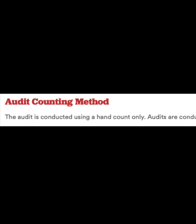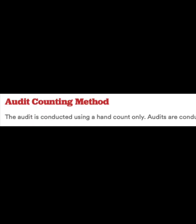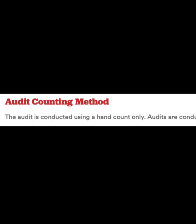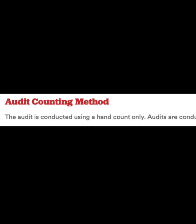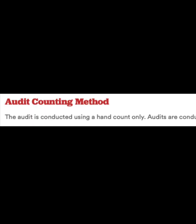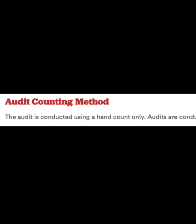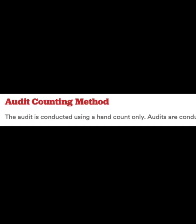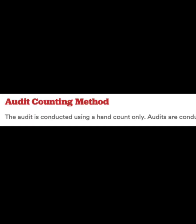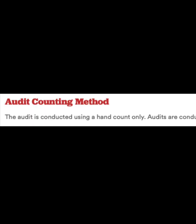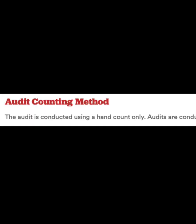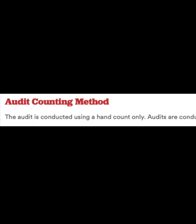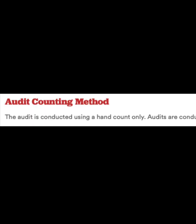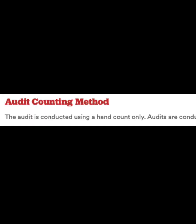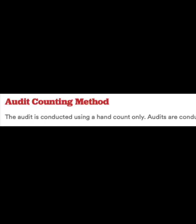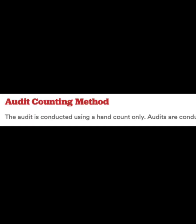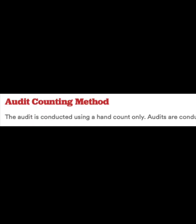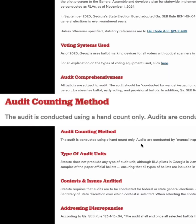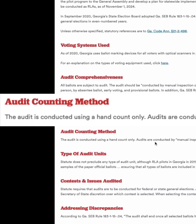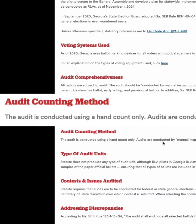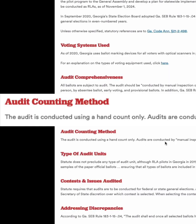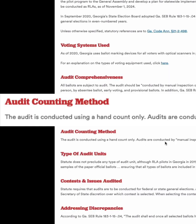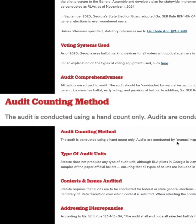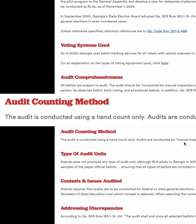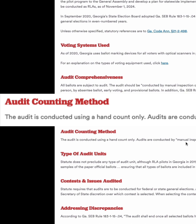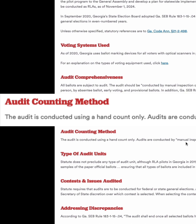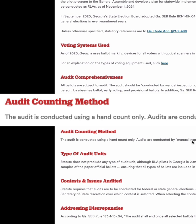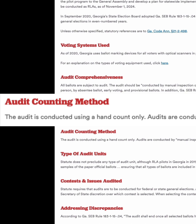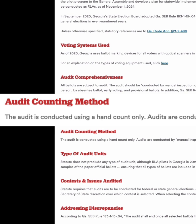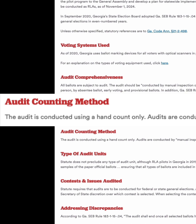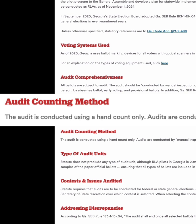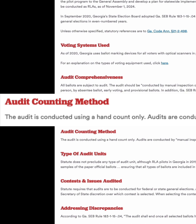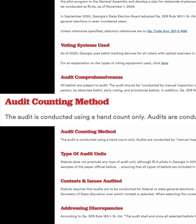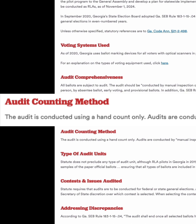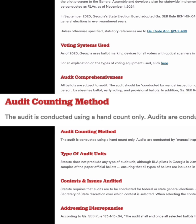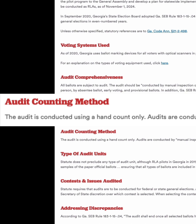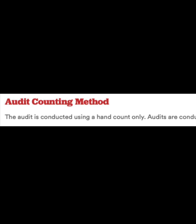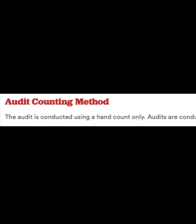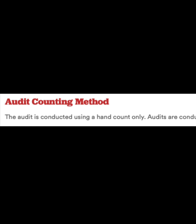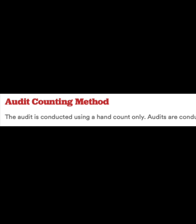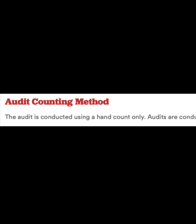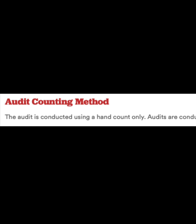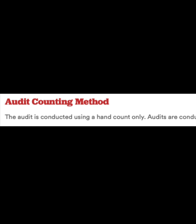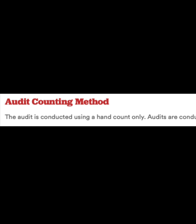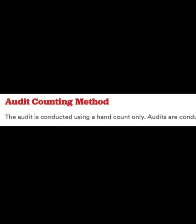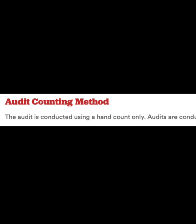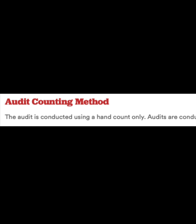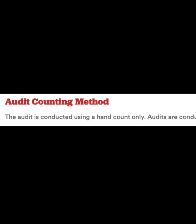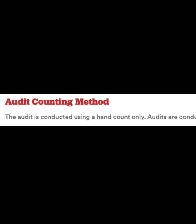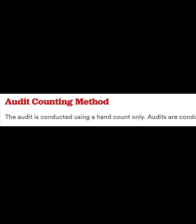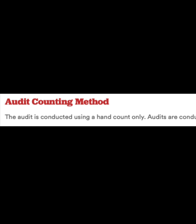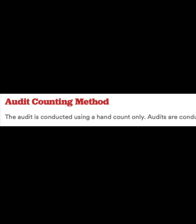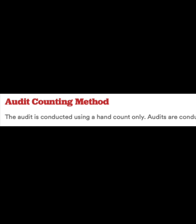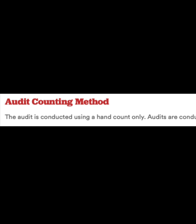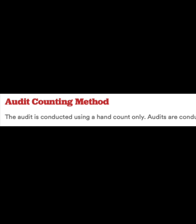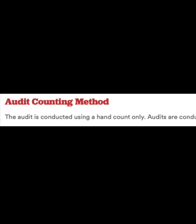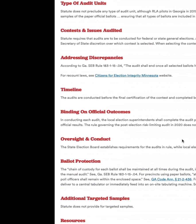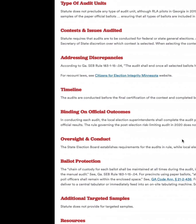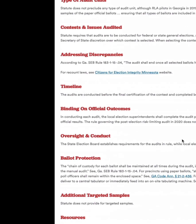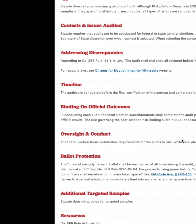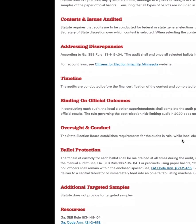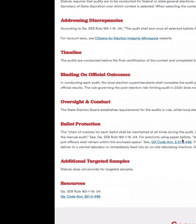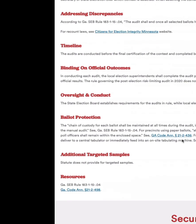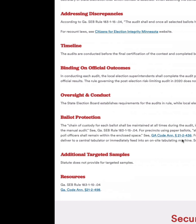is conducted using a hand count only. Audits are conducted by manual inspection of random samples of the paper official